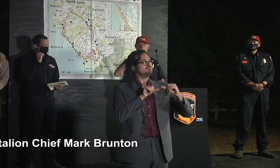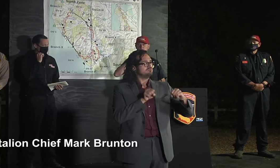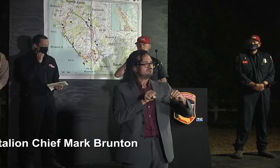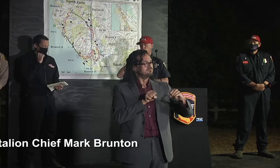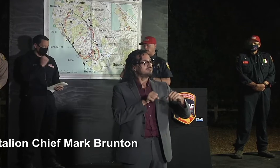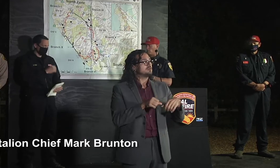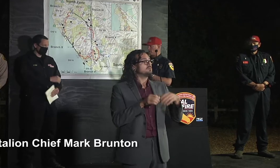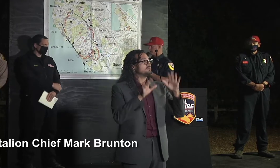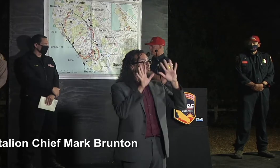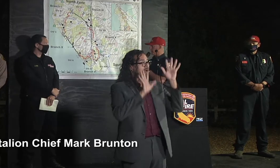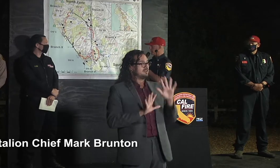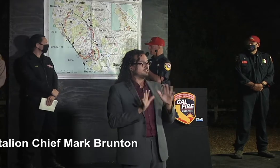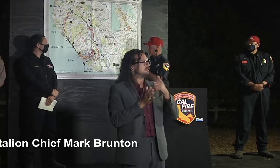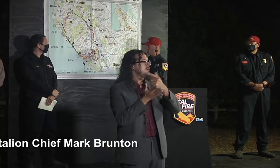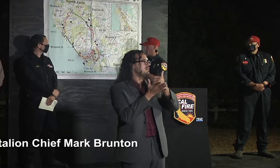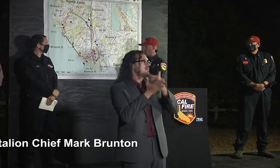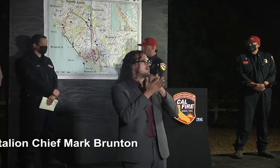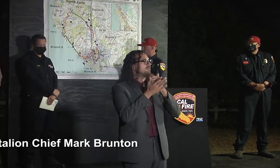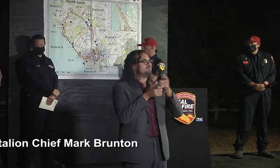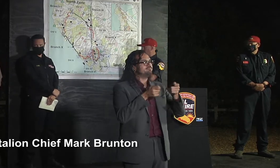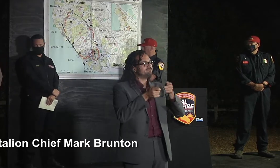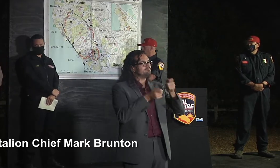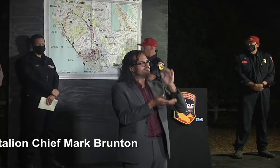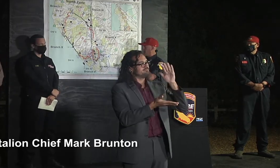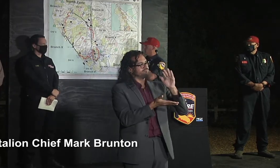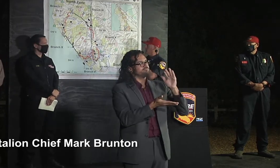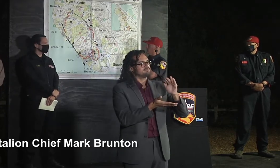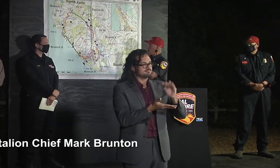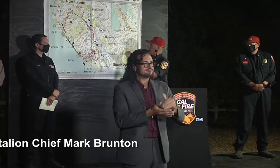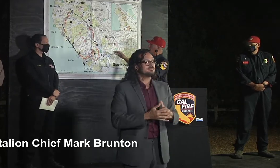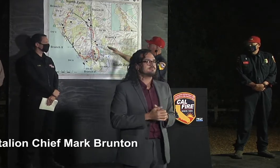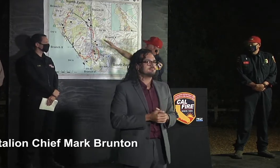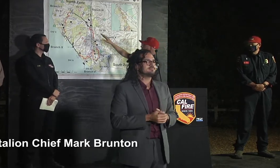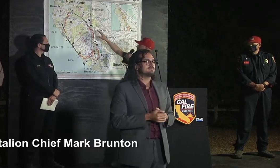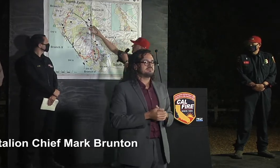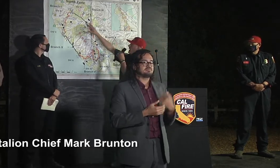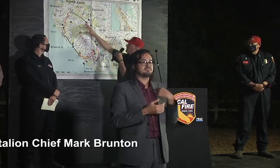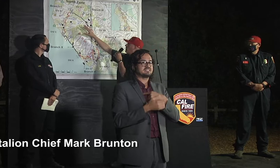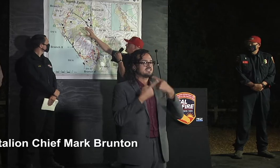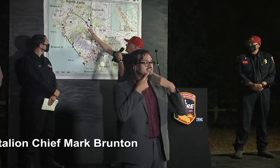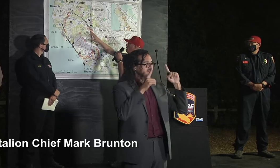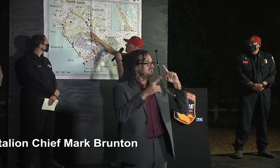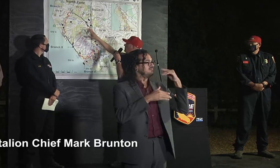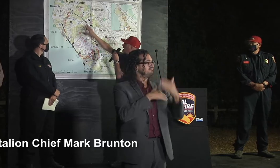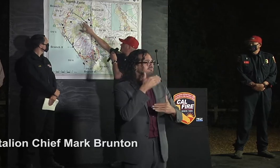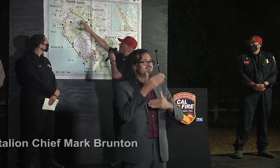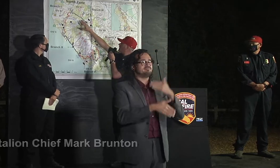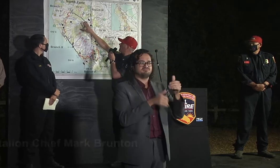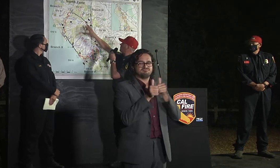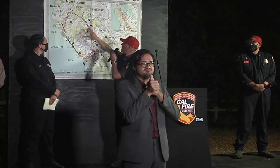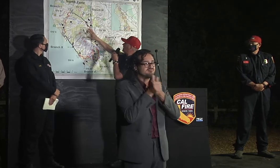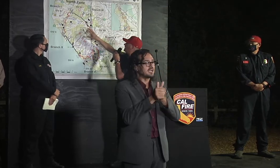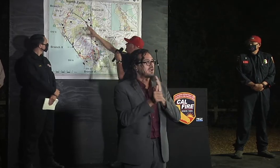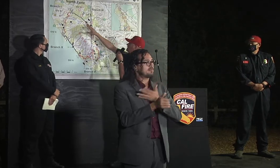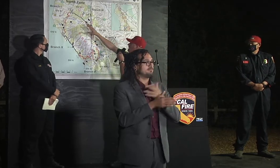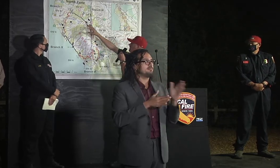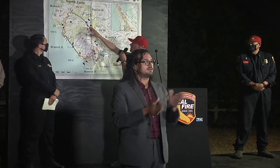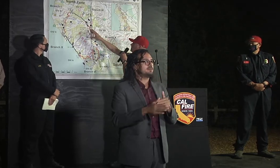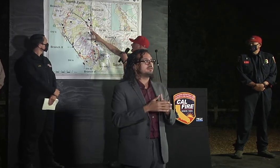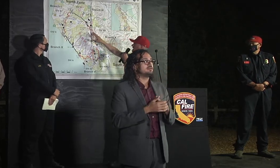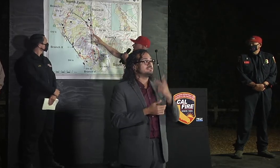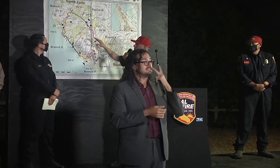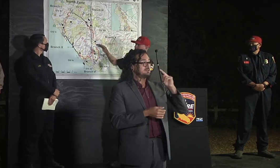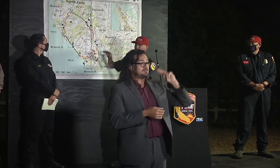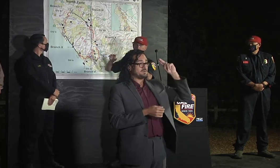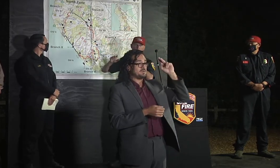moving forward with some really good work today with our plans for the day. Up on top of the fire in the north zone, fire's holding really well in Division